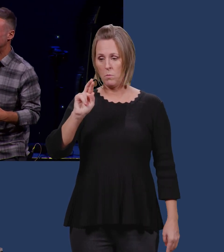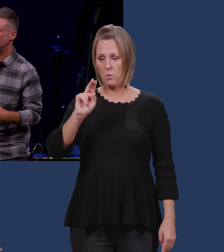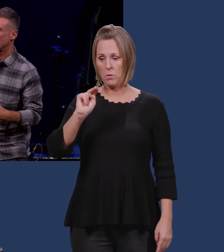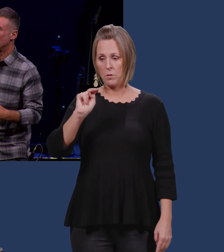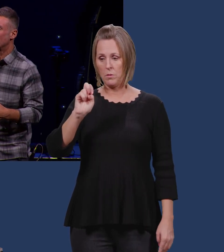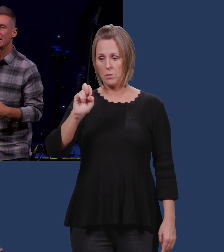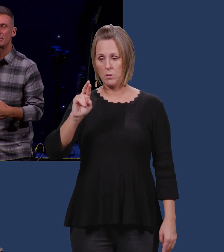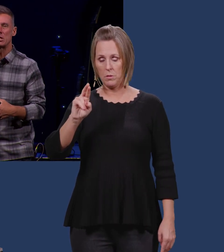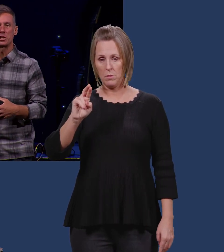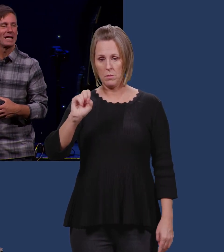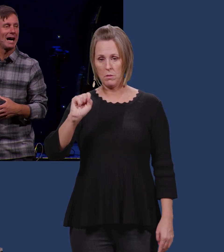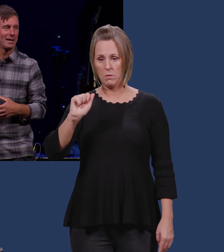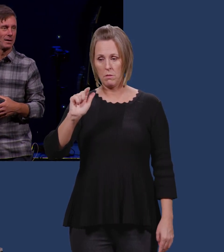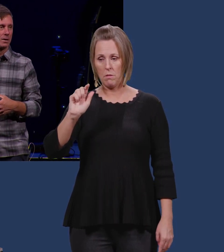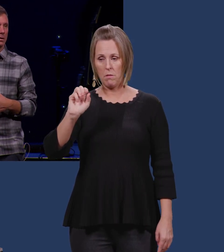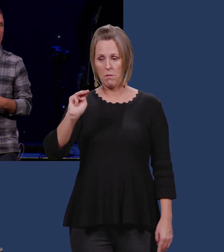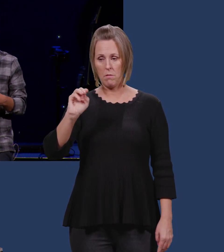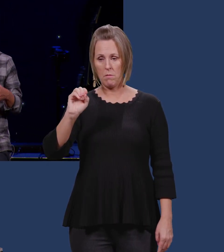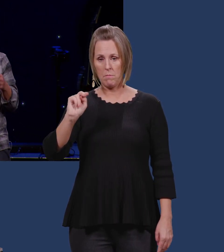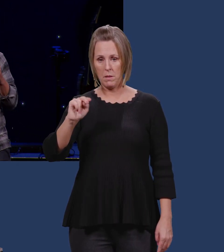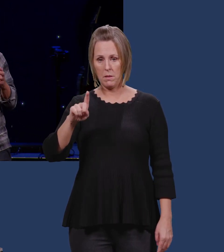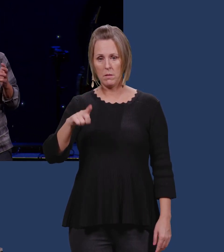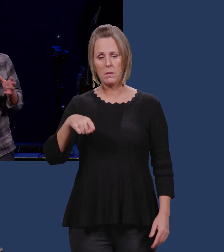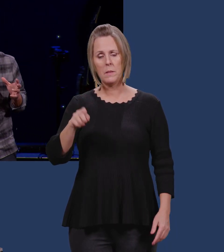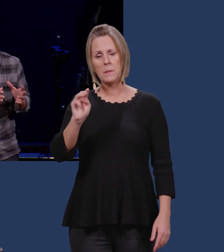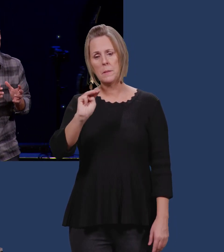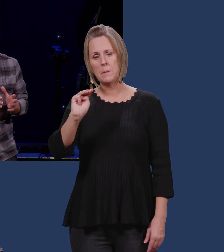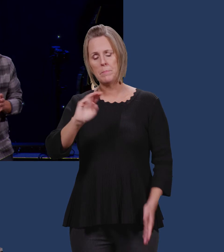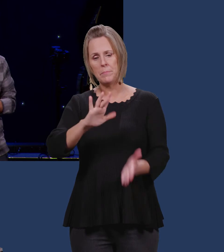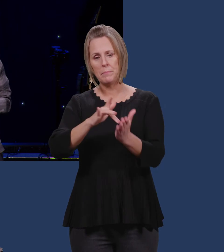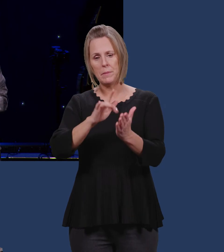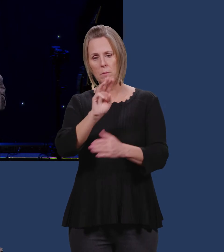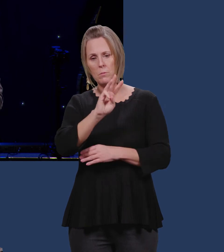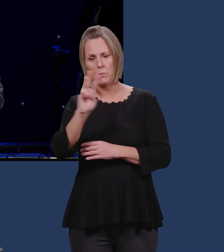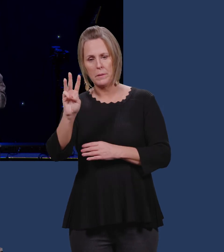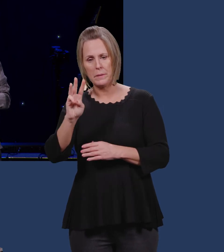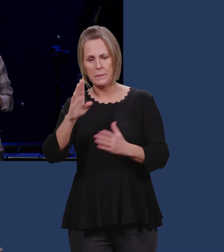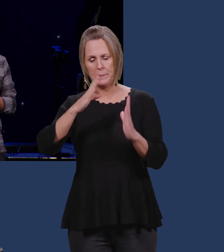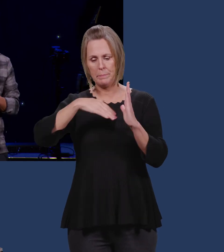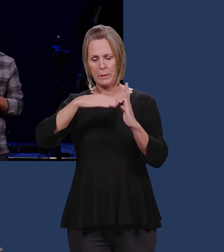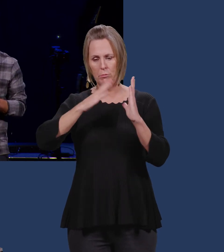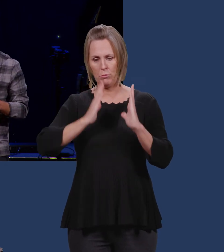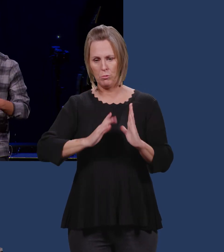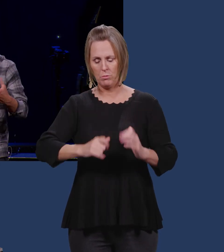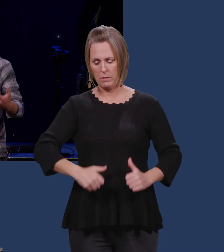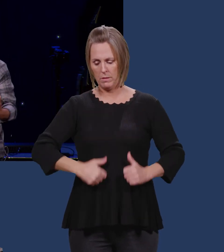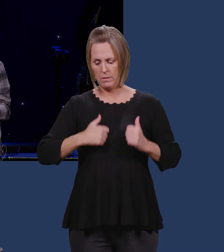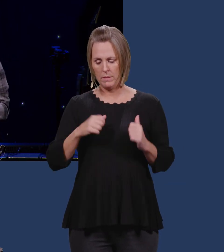Midwest painter, lived in Chicago. So it's 1941, and he,